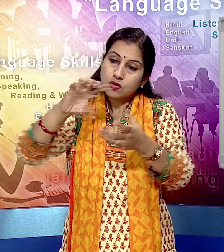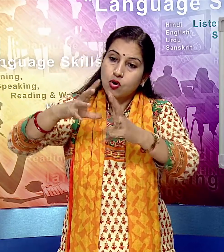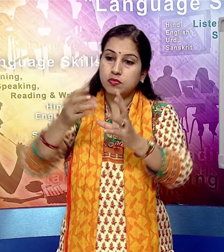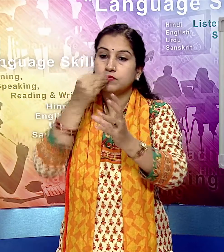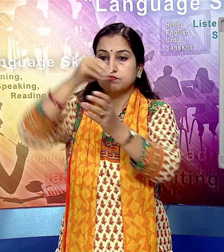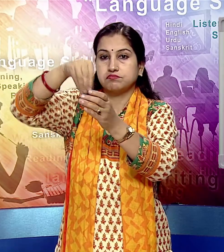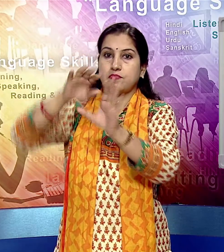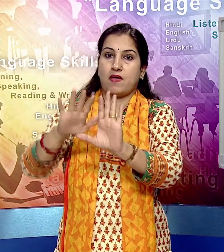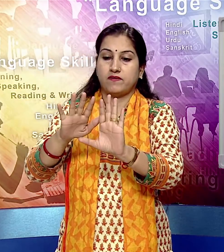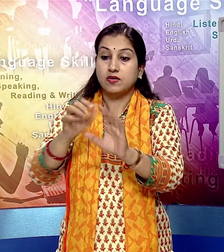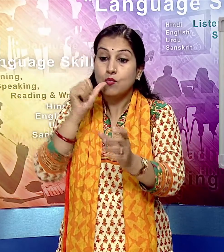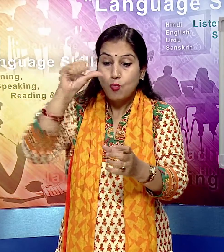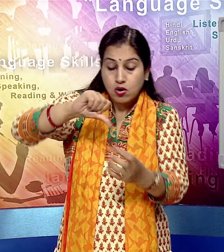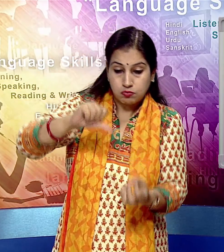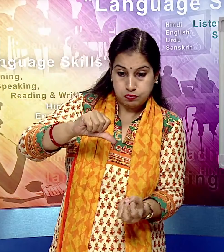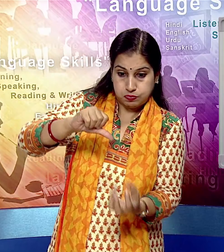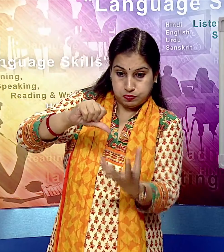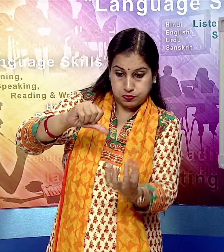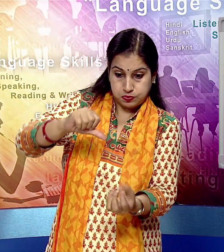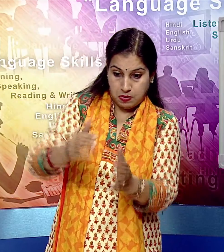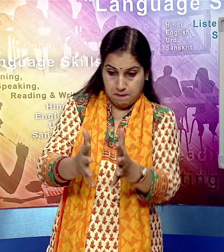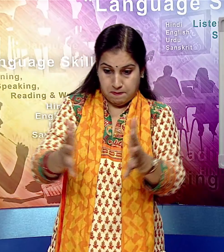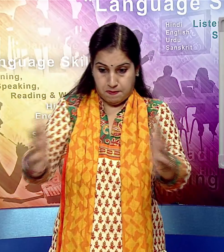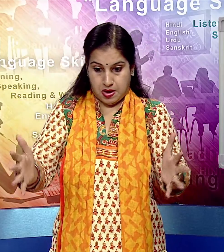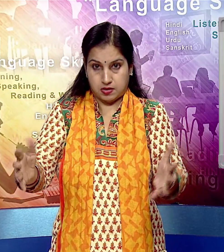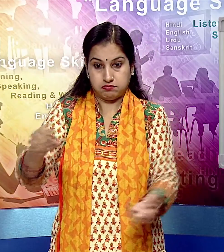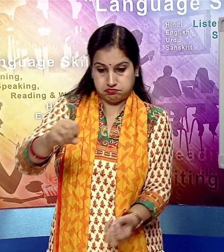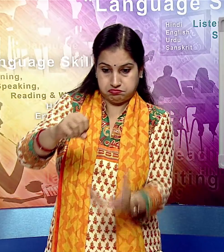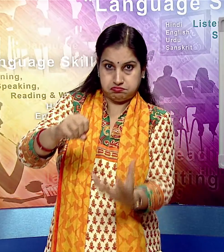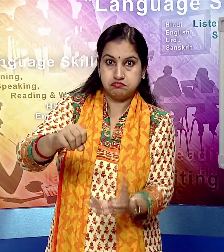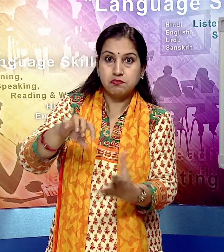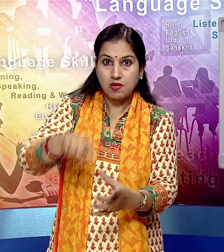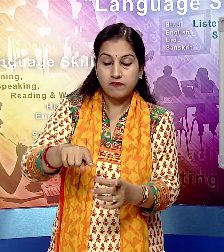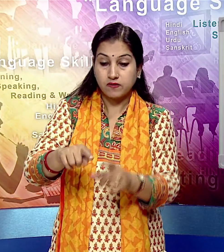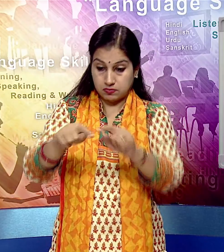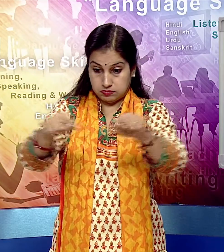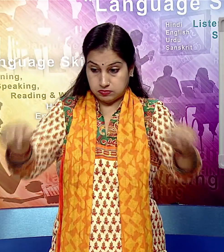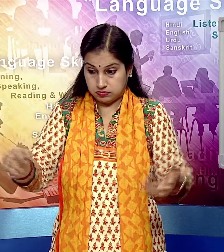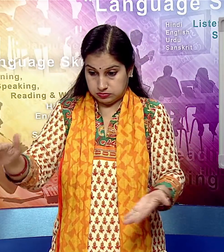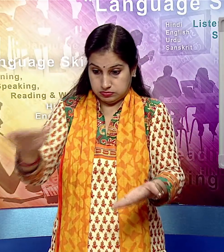Water is boiled in a big container with the tight lid.